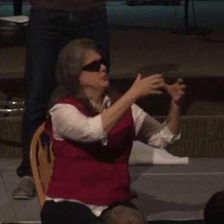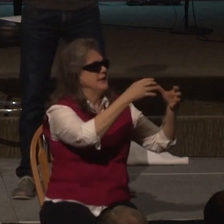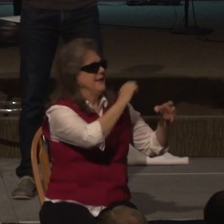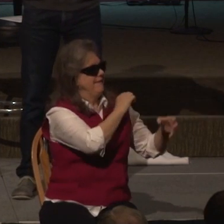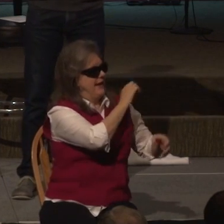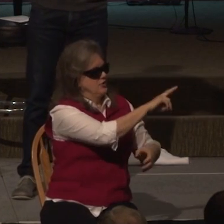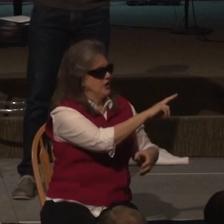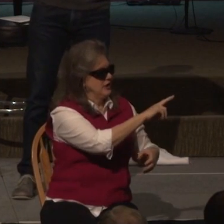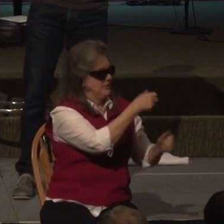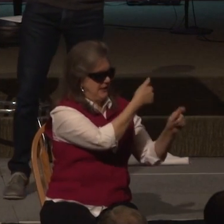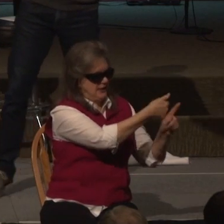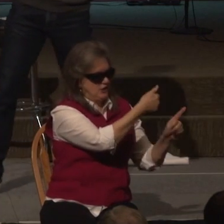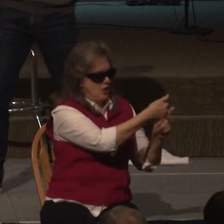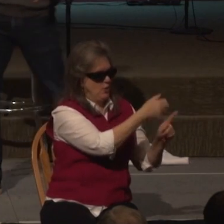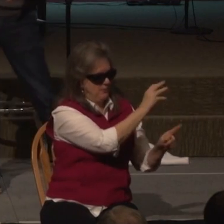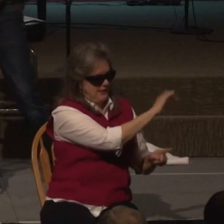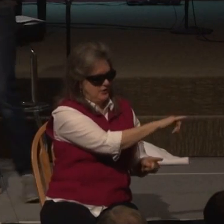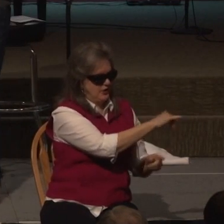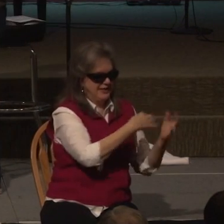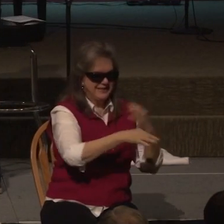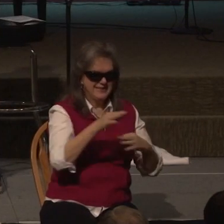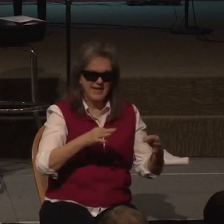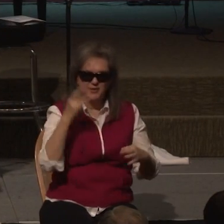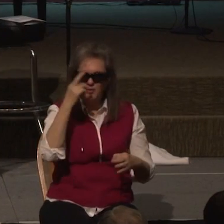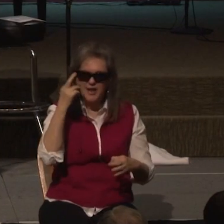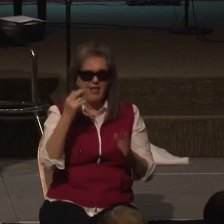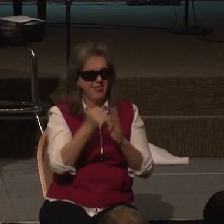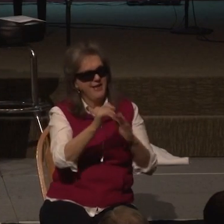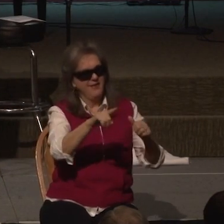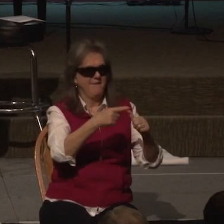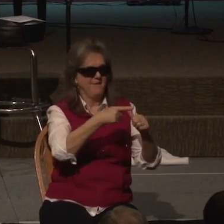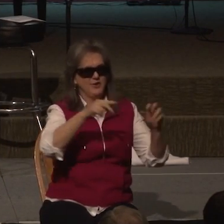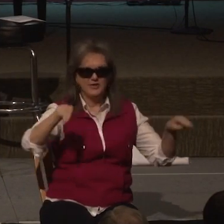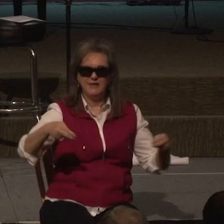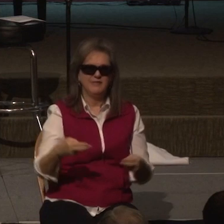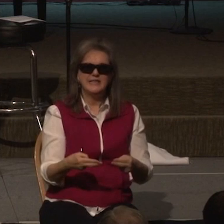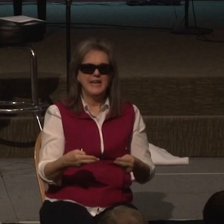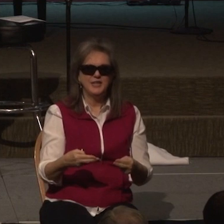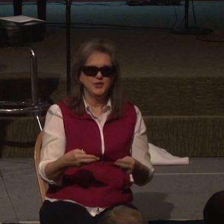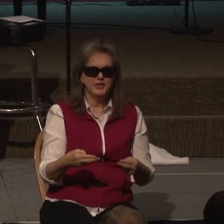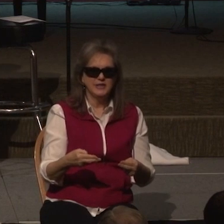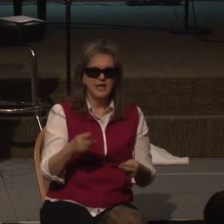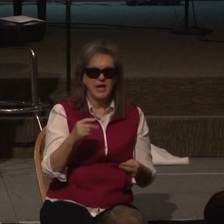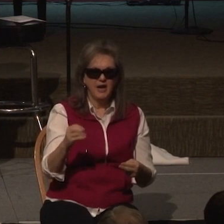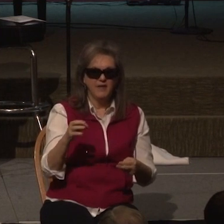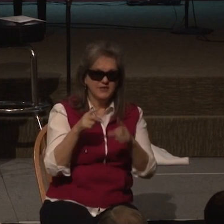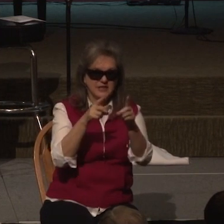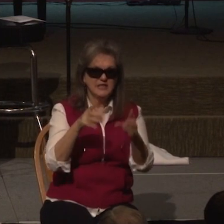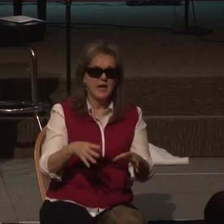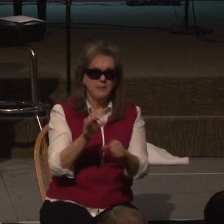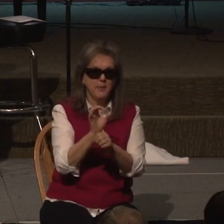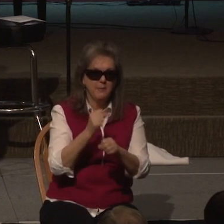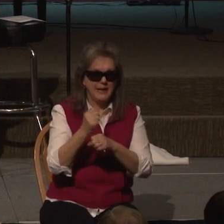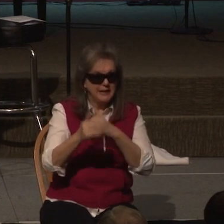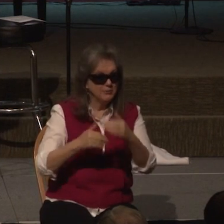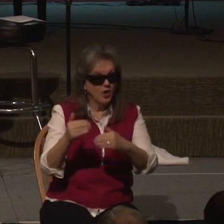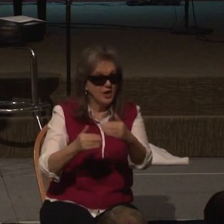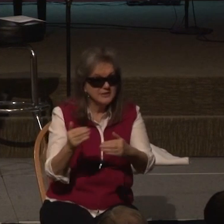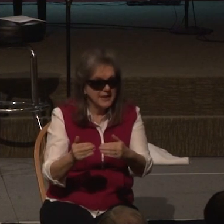evangelism to be its own ministry instead of realizing that it's the first invitation of the disciple-making